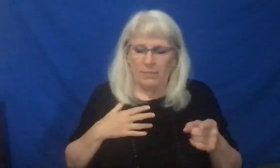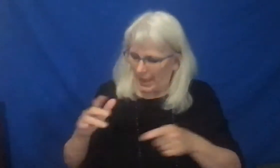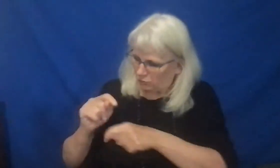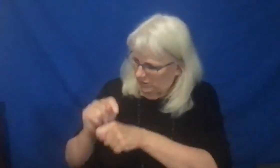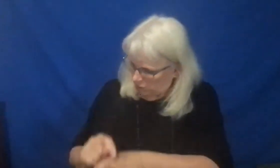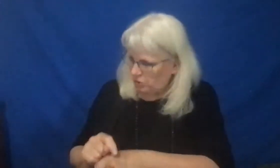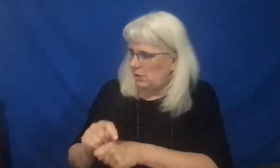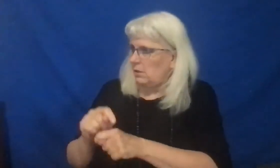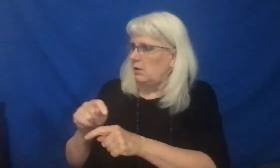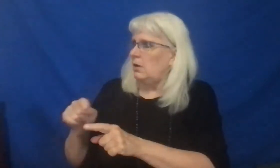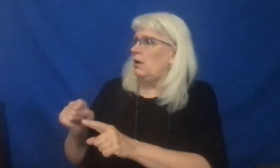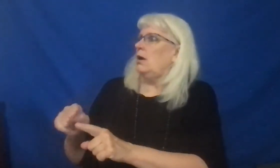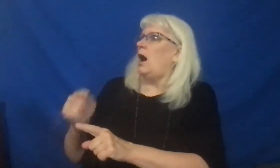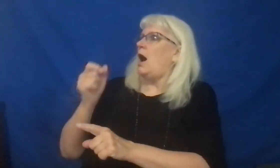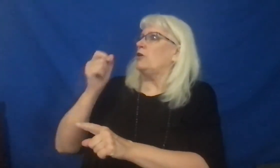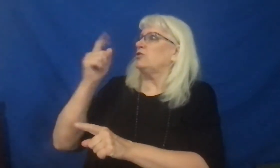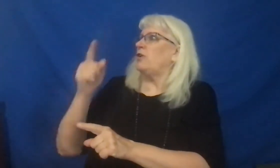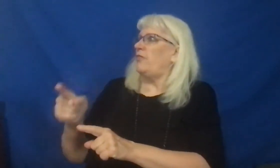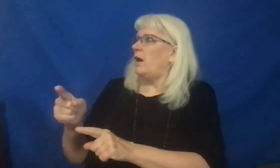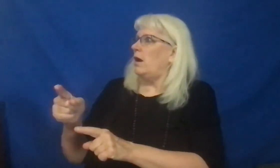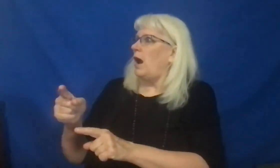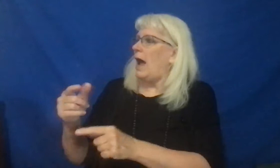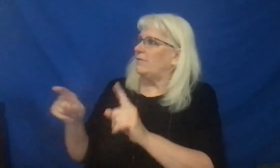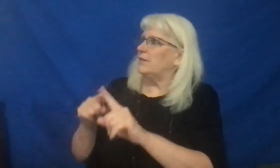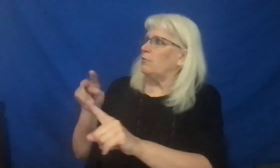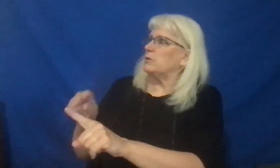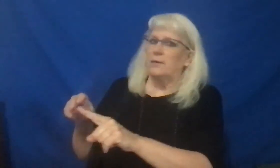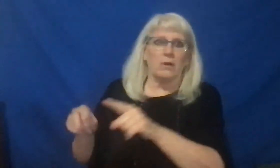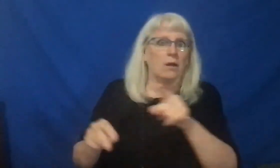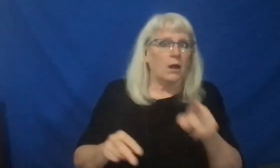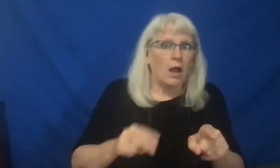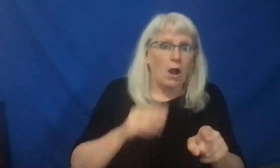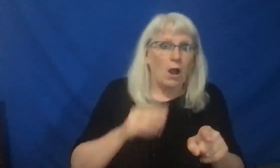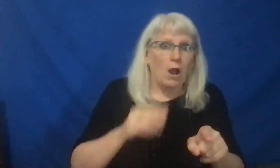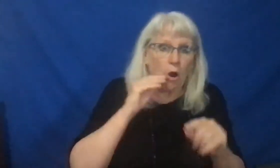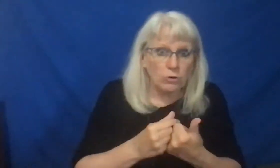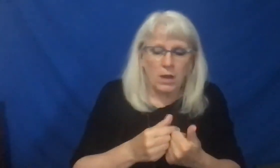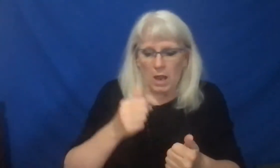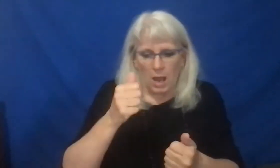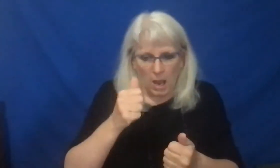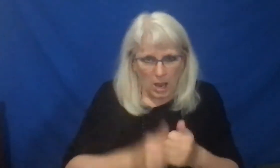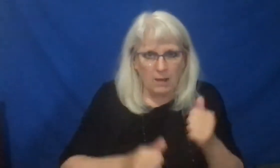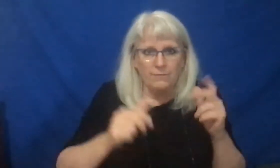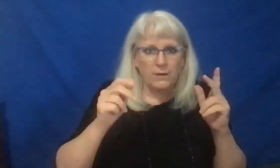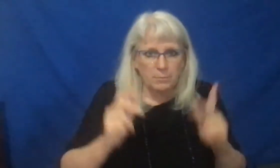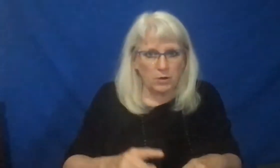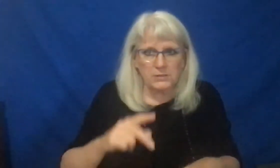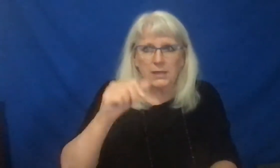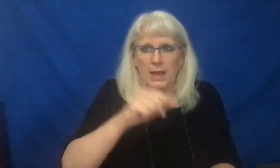my mind in a brand new way, right? That every single voice in Alcoholics Anonymous is so important, every single